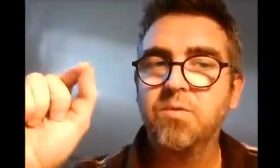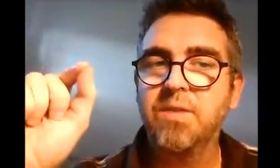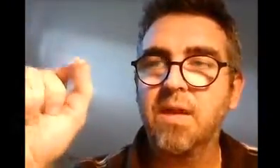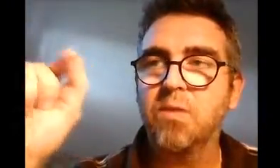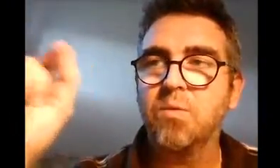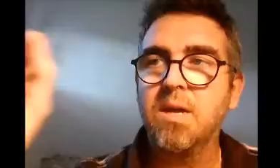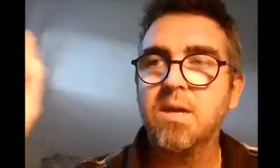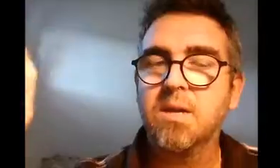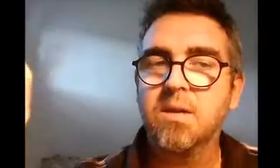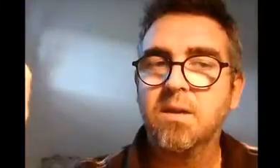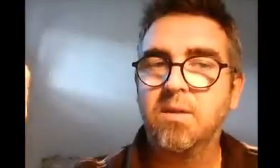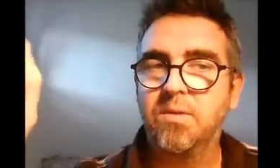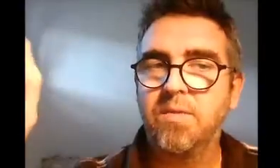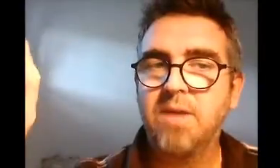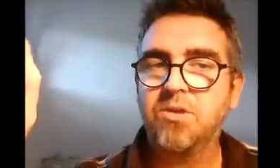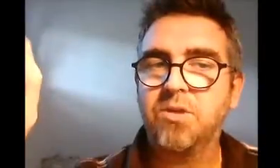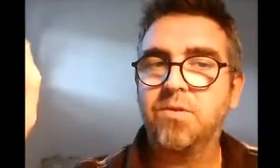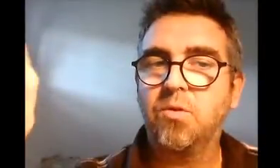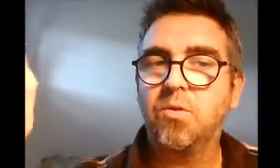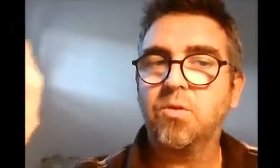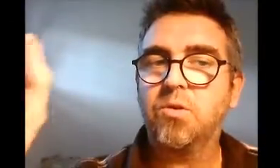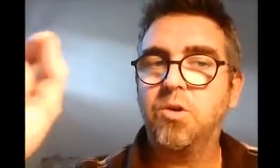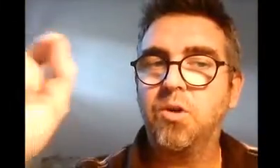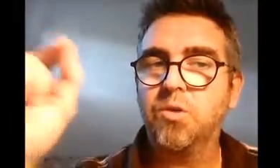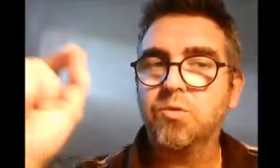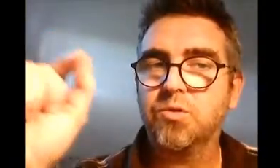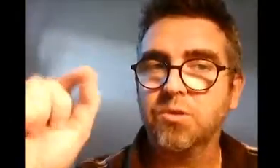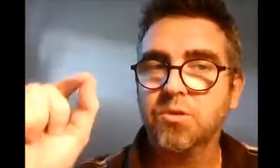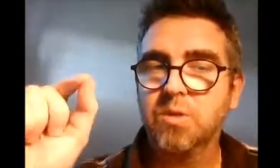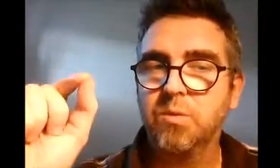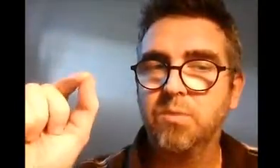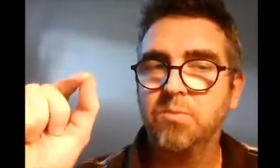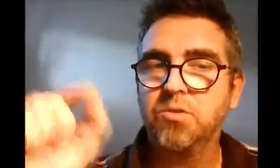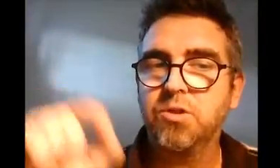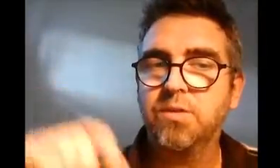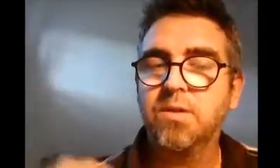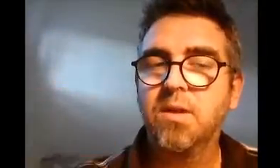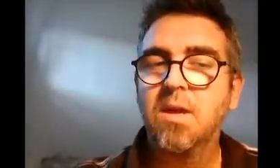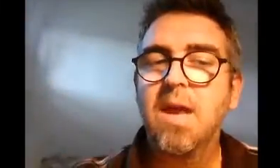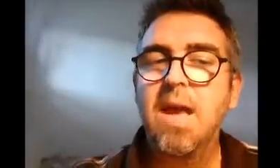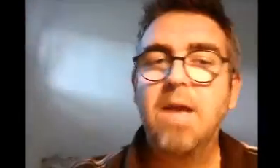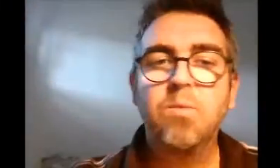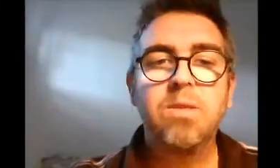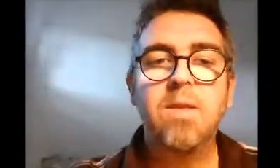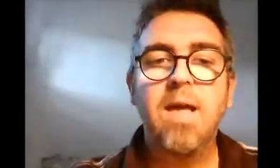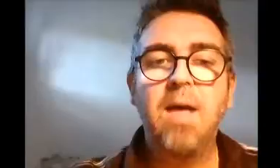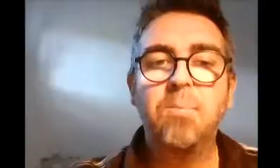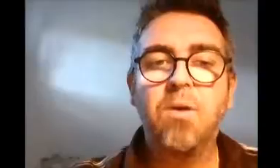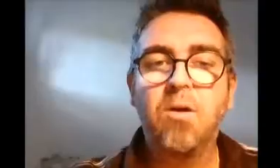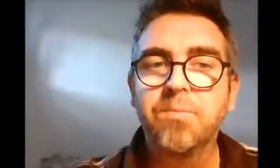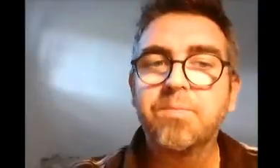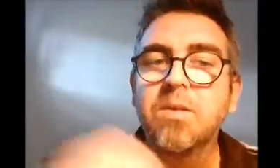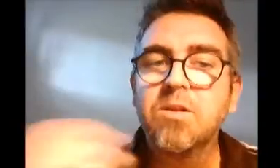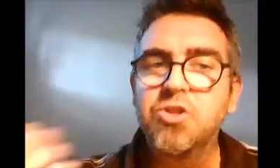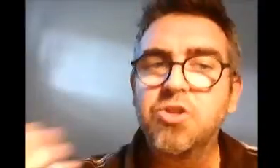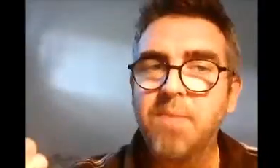moving away with a red shift or closer with a blue shift. And with the help of